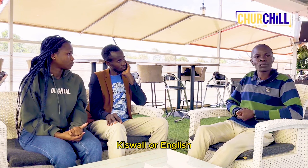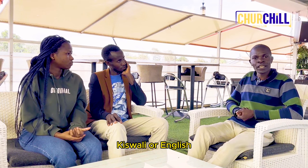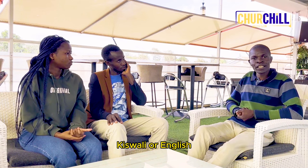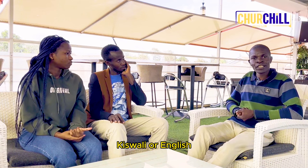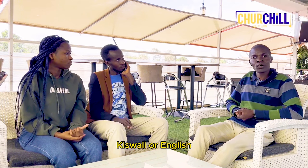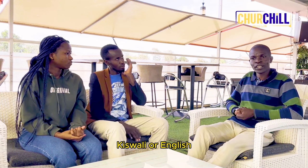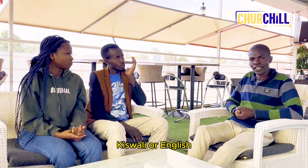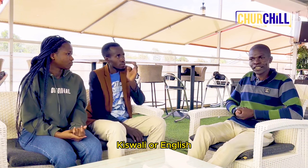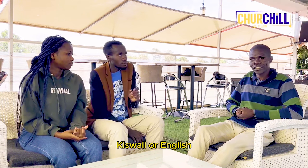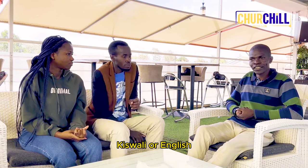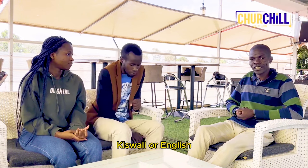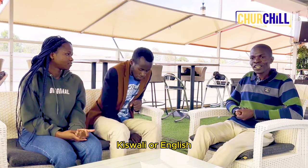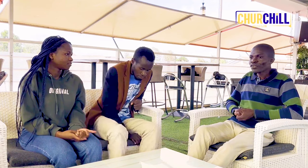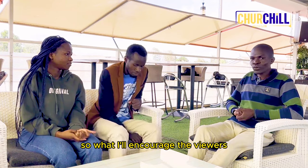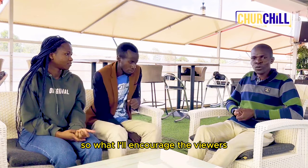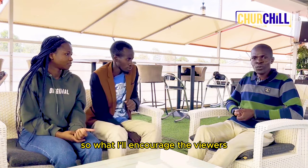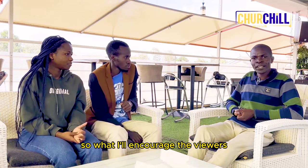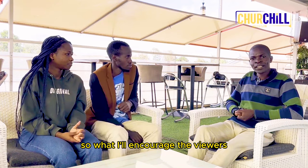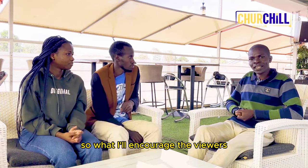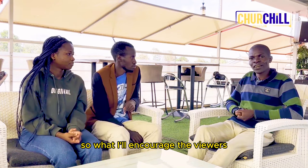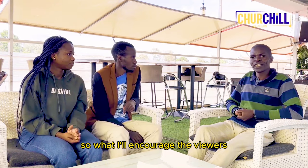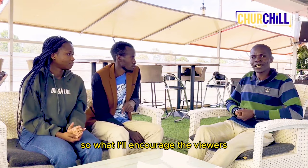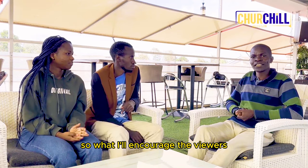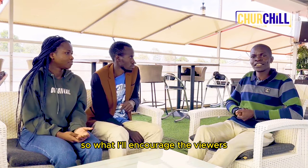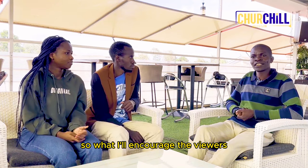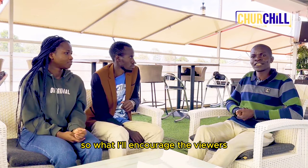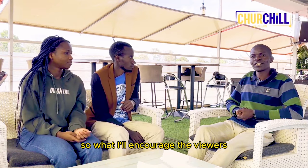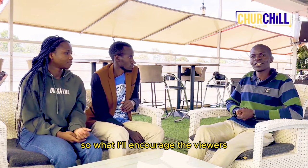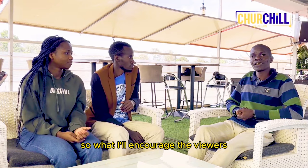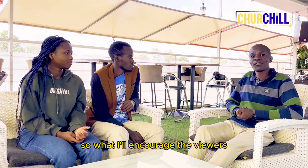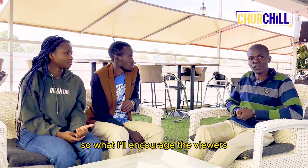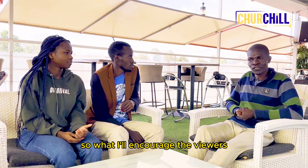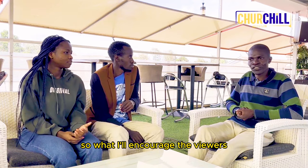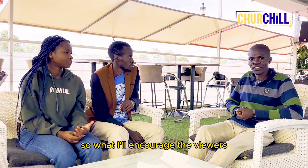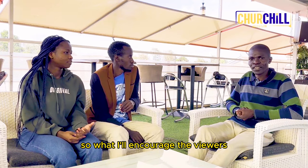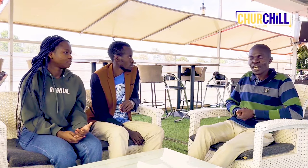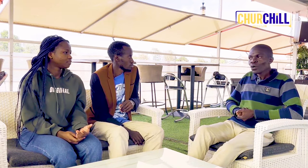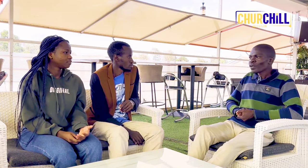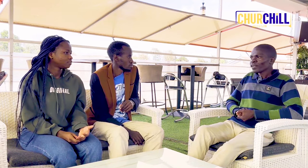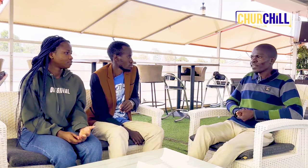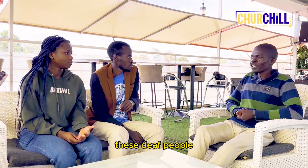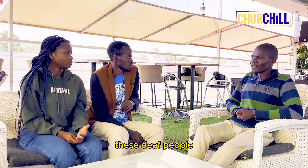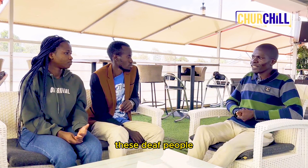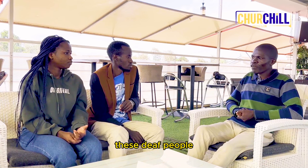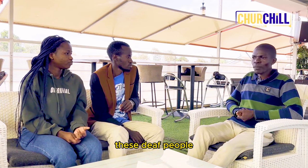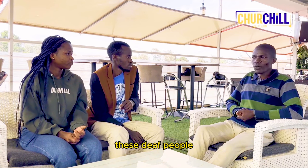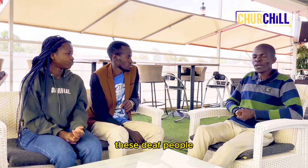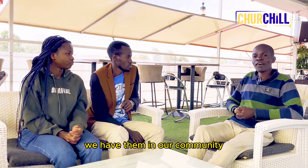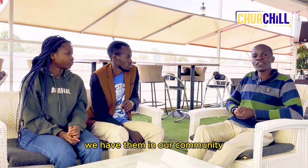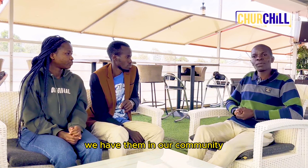Kiswahili or English. So, what I'll encourage the viewers, these deaf people, we have them